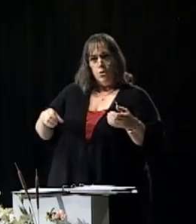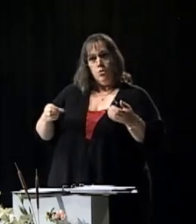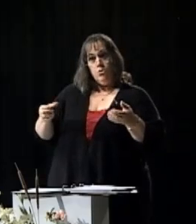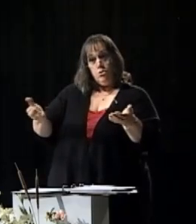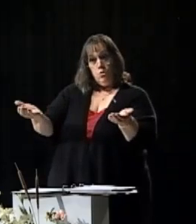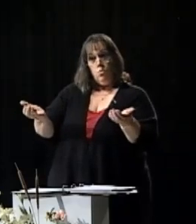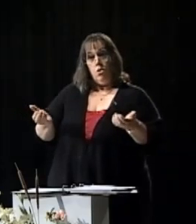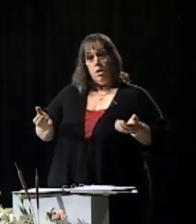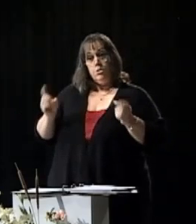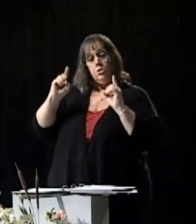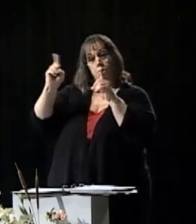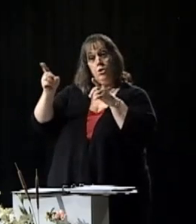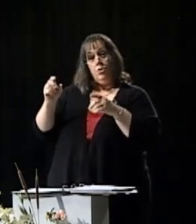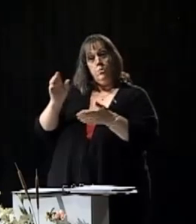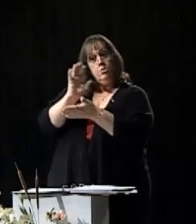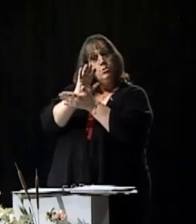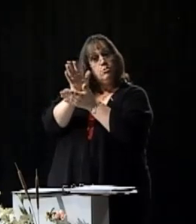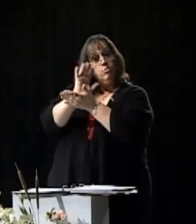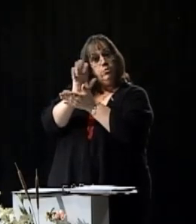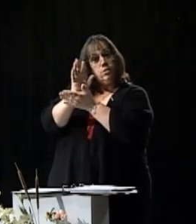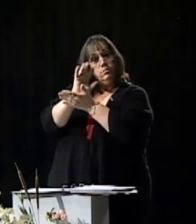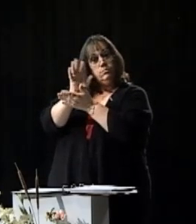Do you want to go to a movie?